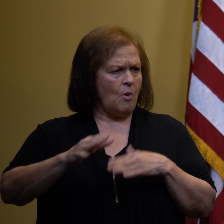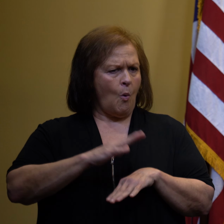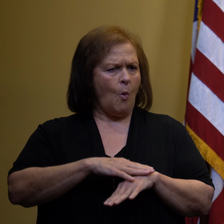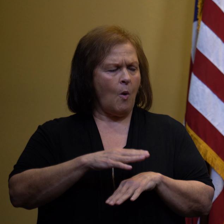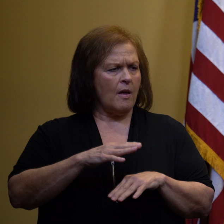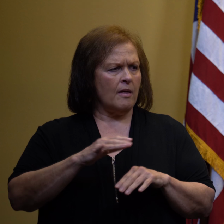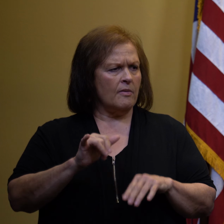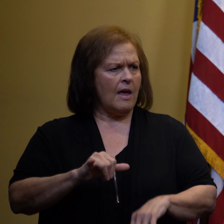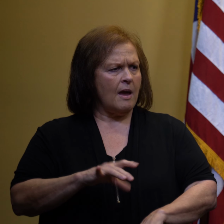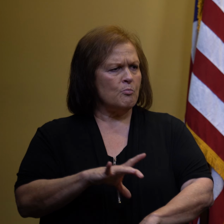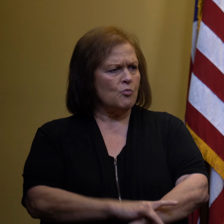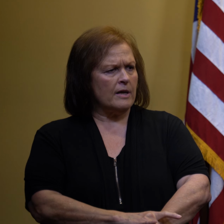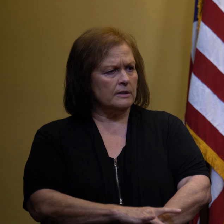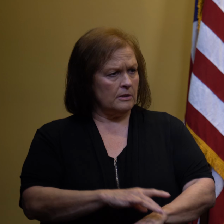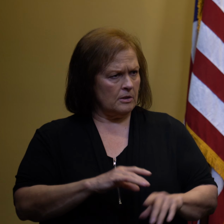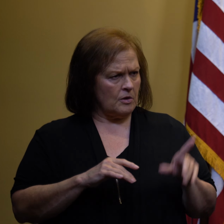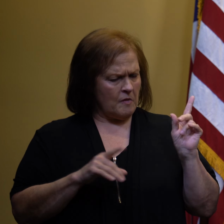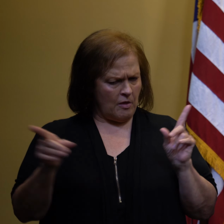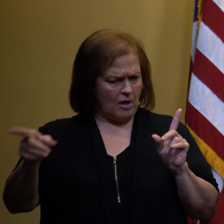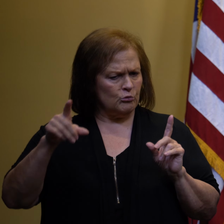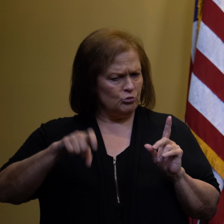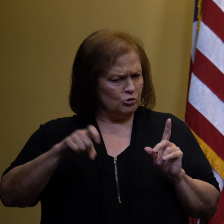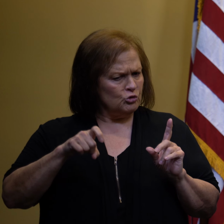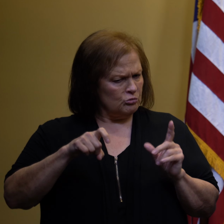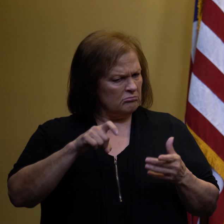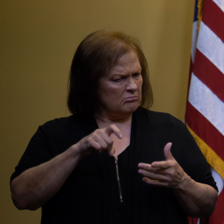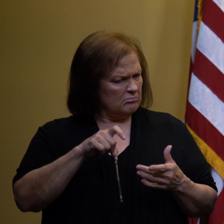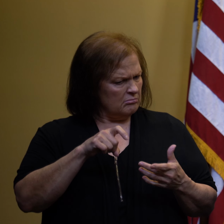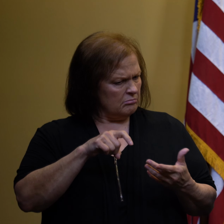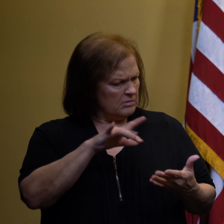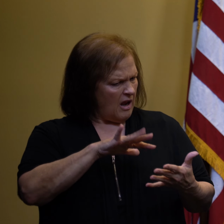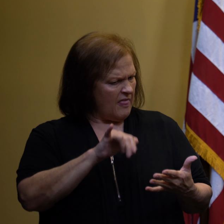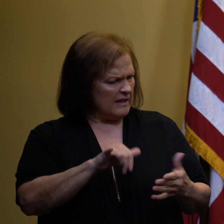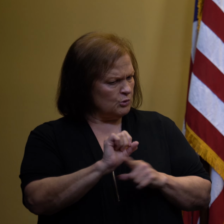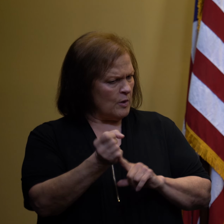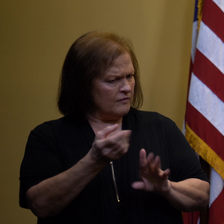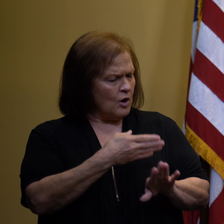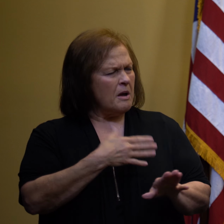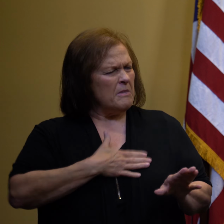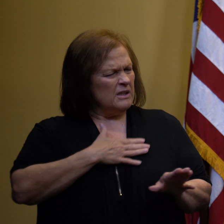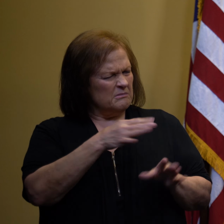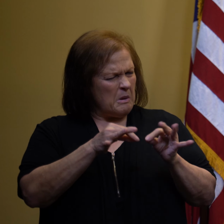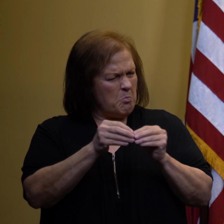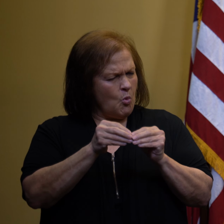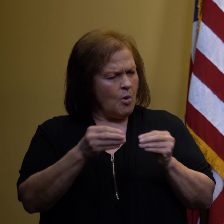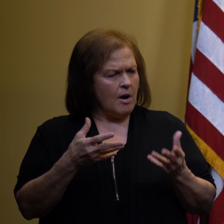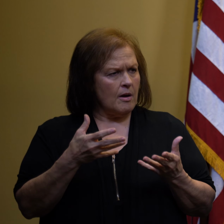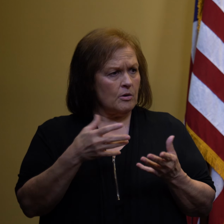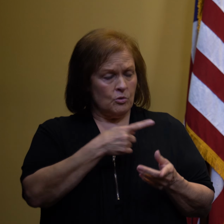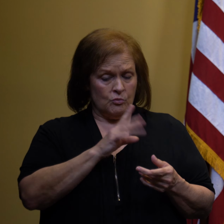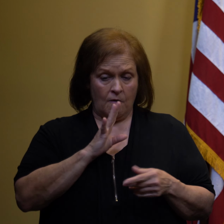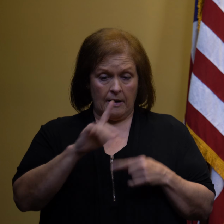that the conditions should have been looked at more closely. Can I ask you just to clarify just a little bit more in that, were you